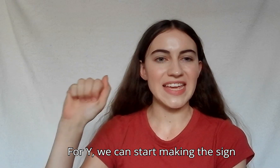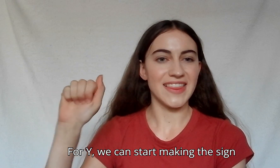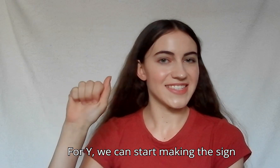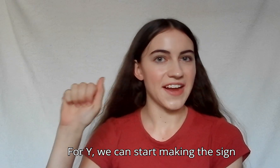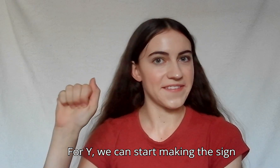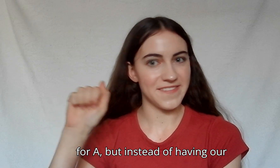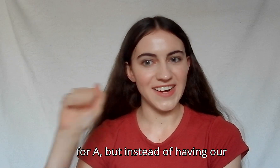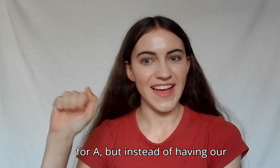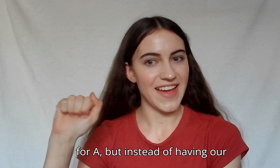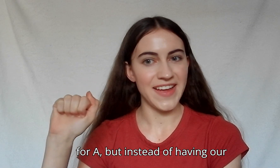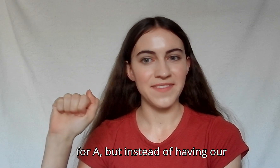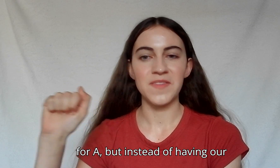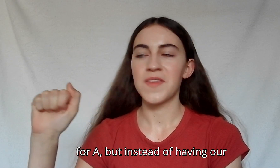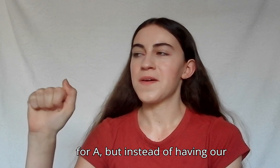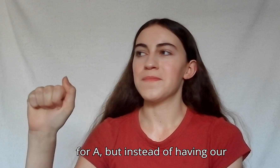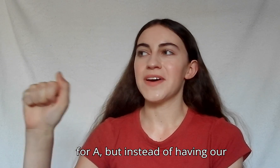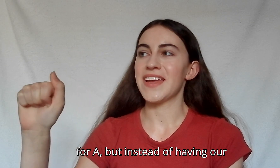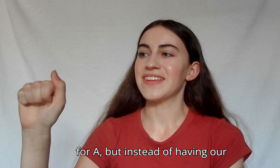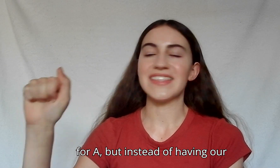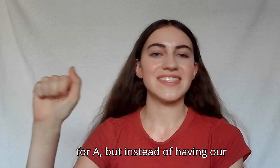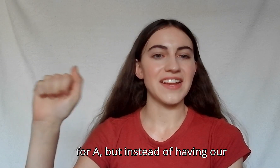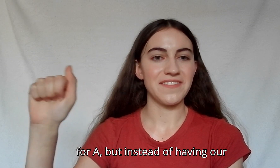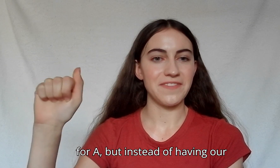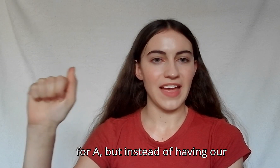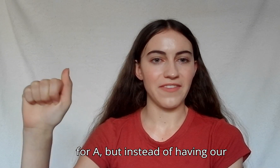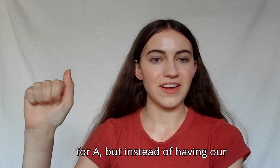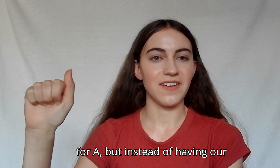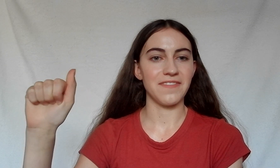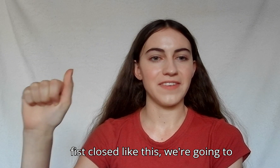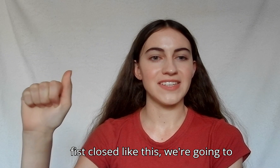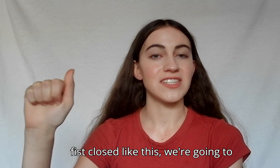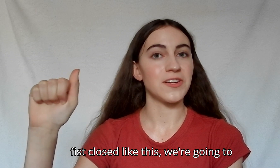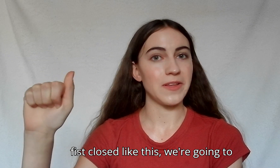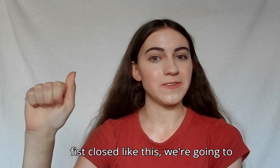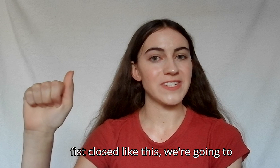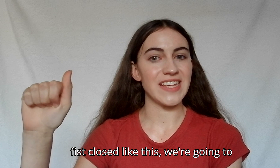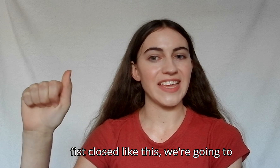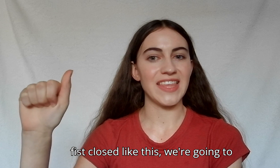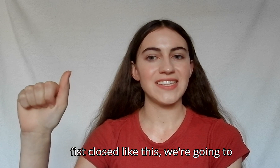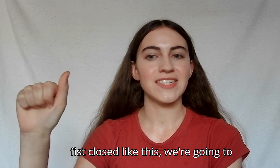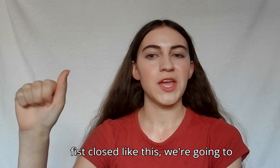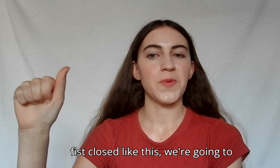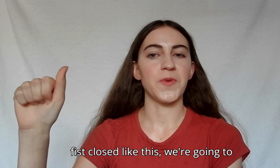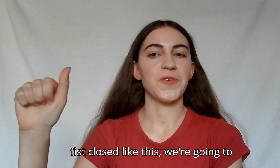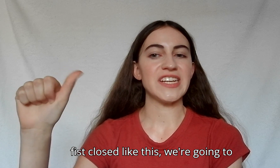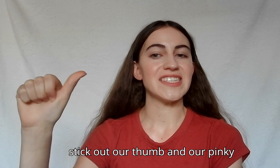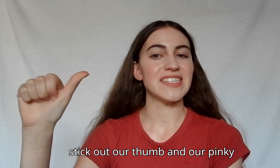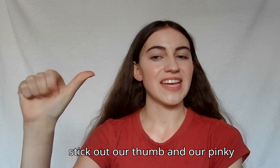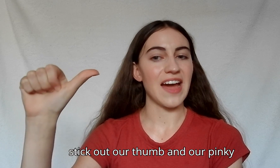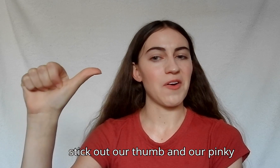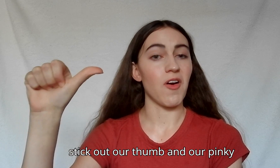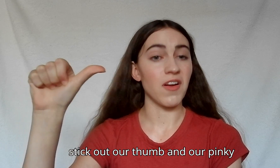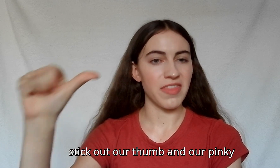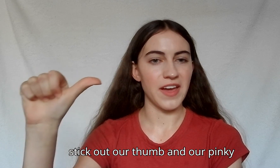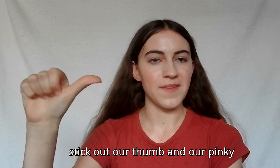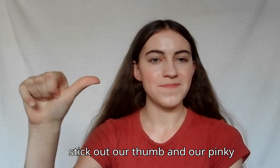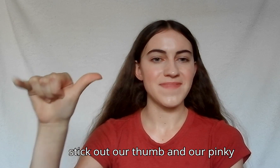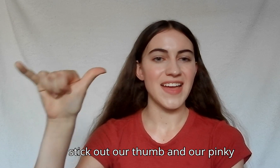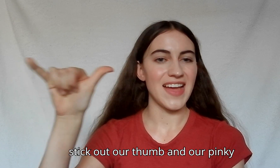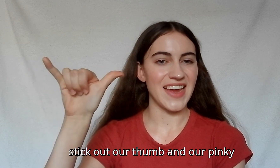the sign for A, but instead of having our fist closed like this, we're going to stick out our thumb and